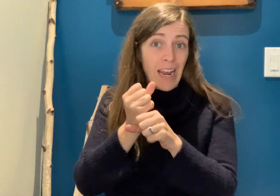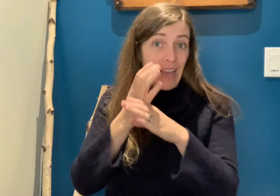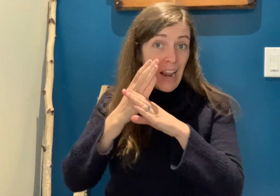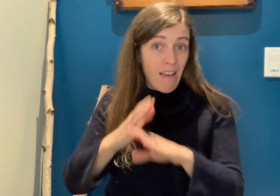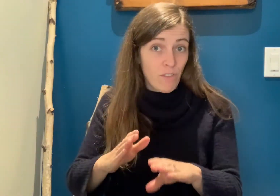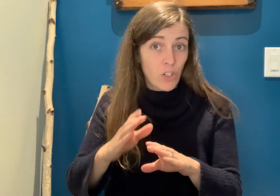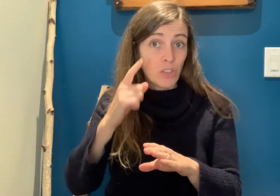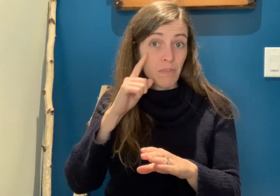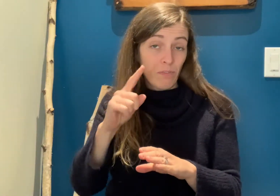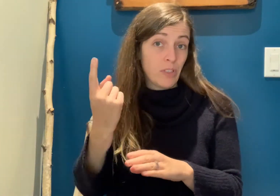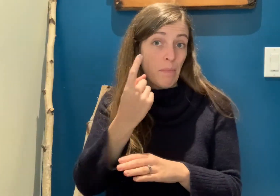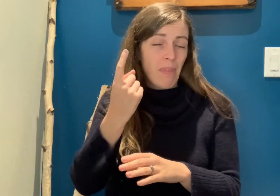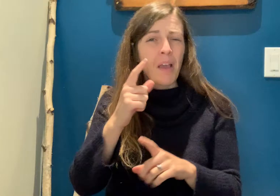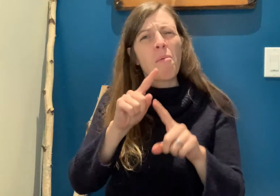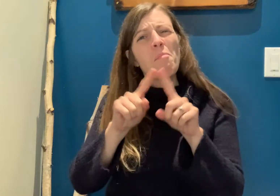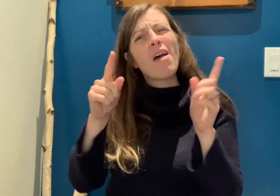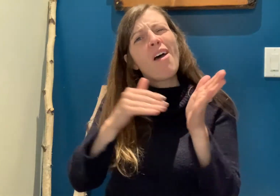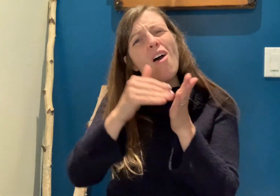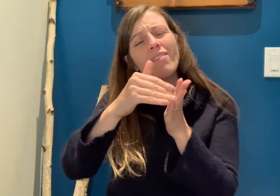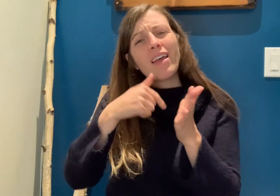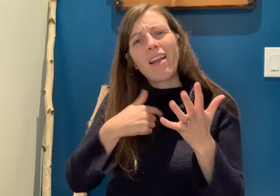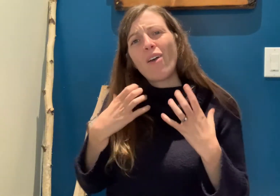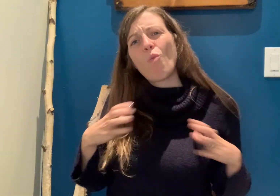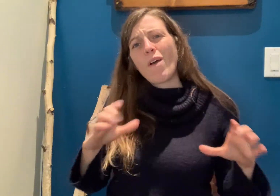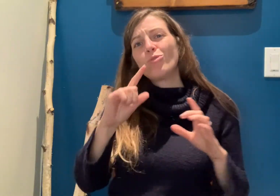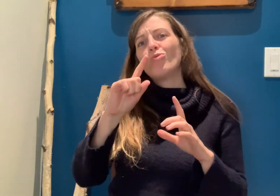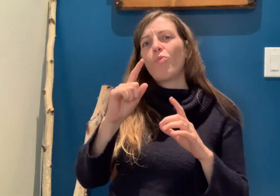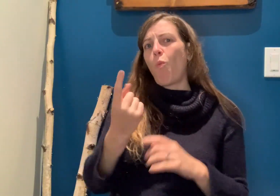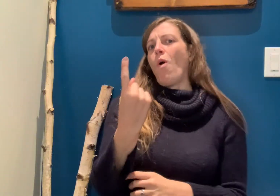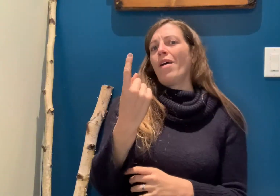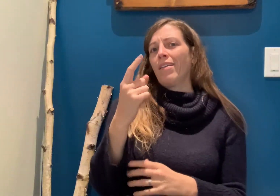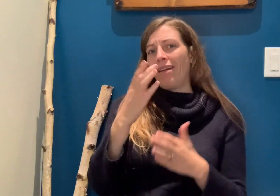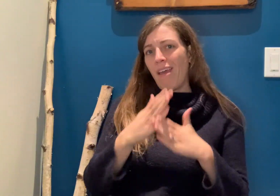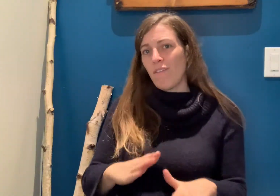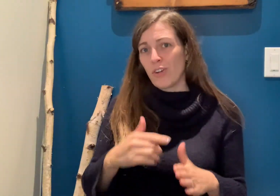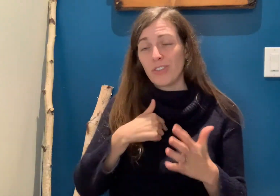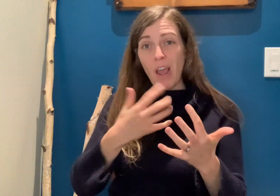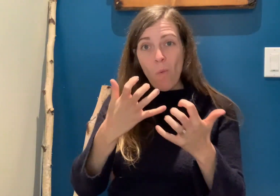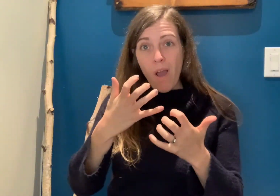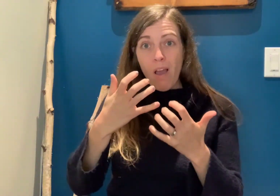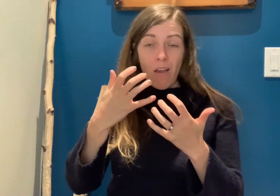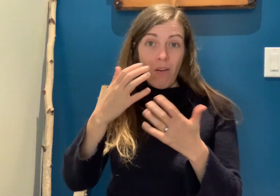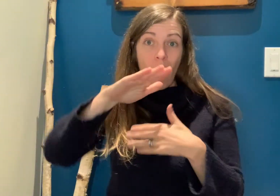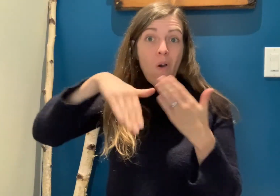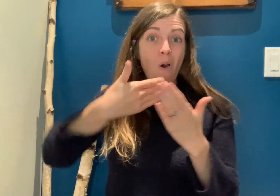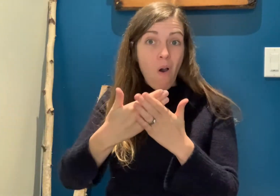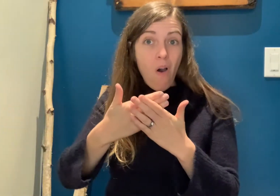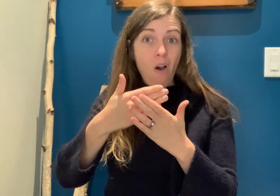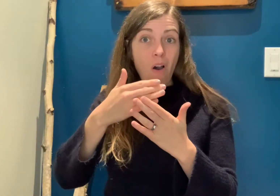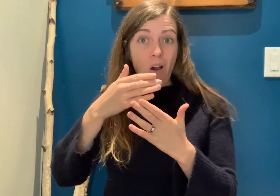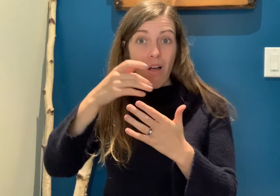That's a nice simple way of getting an average for something, but often I don't want just to get one average. I'd really like to